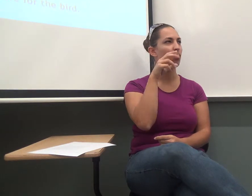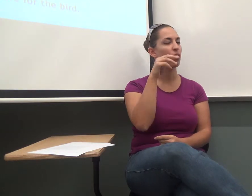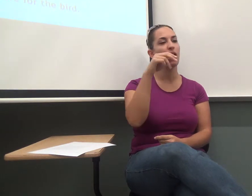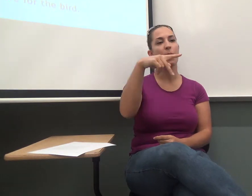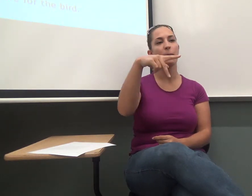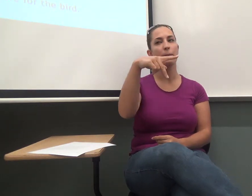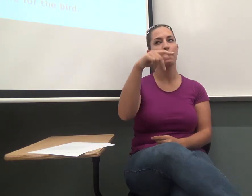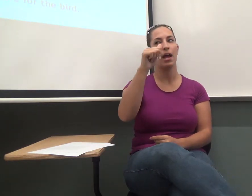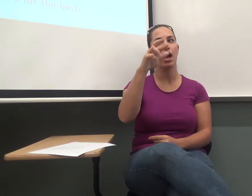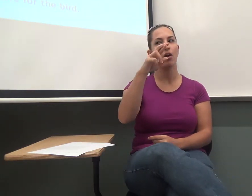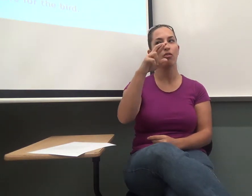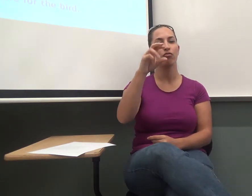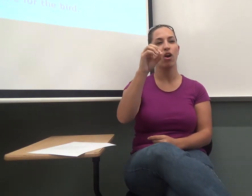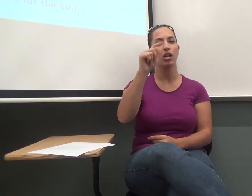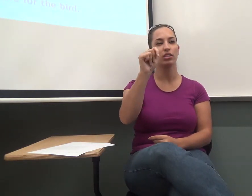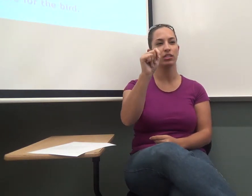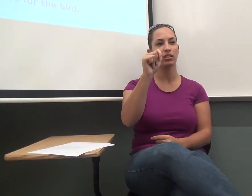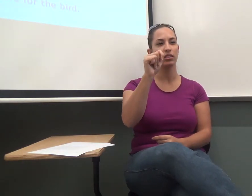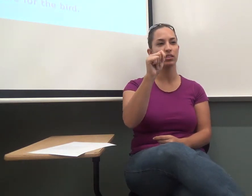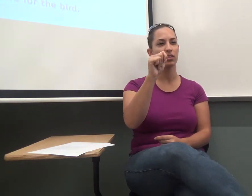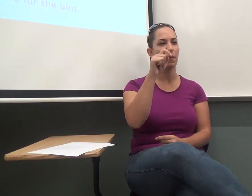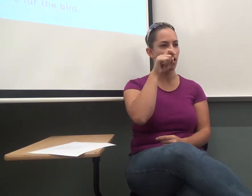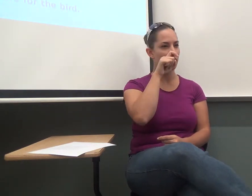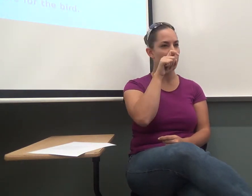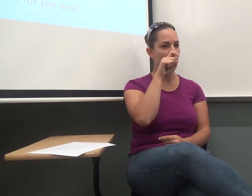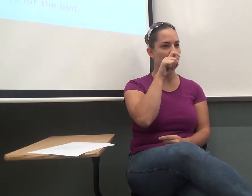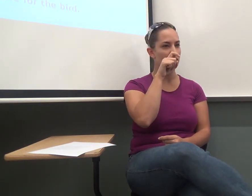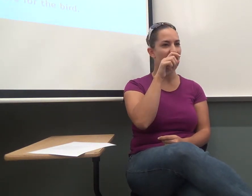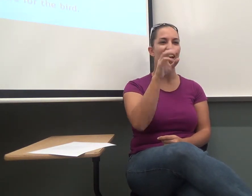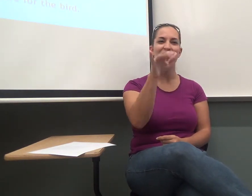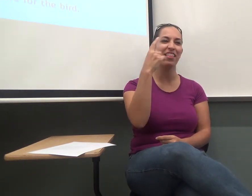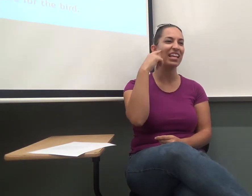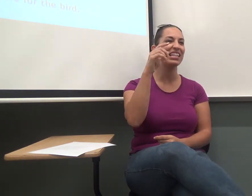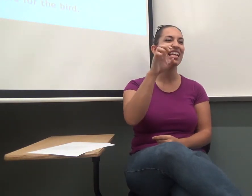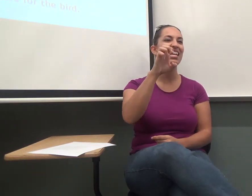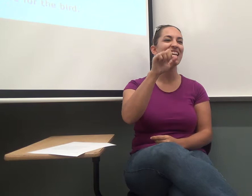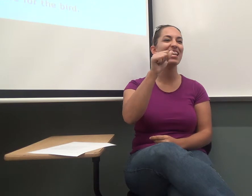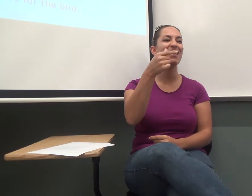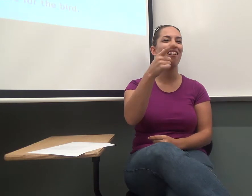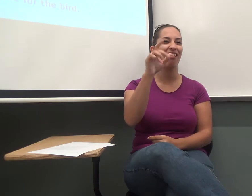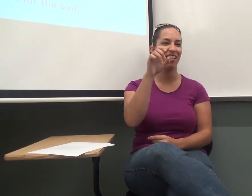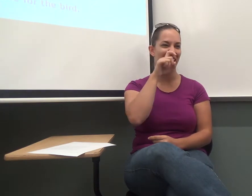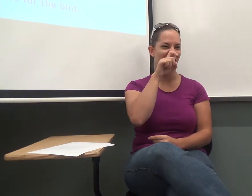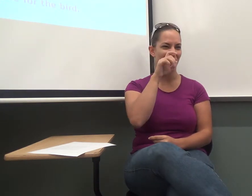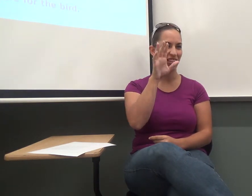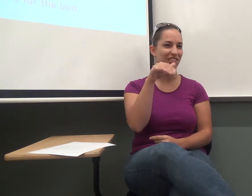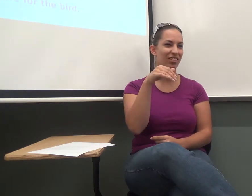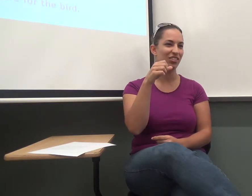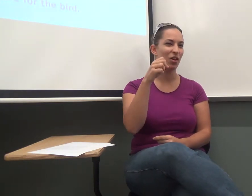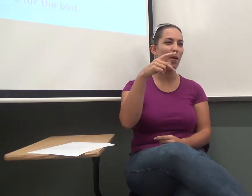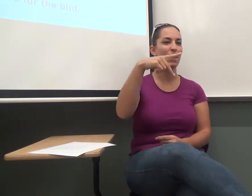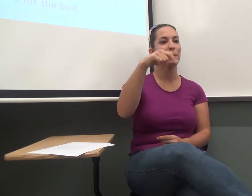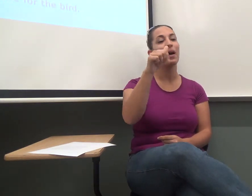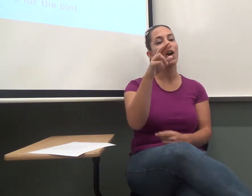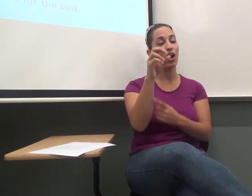So these birds, the cockatiels, they get pretty big too. So for them to offer this information is, in